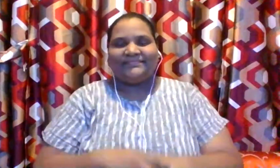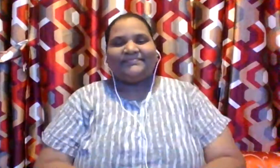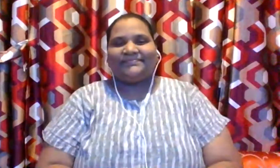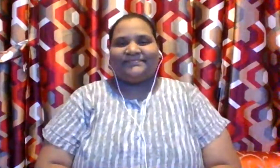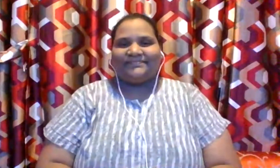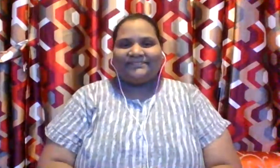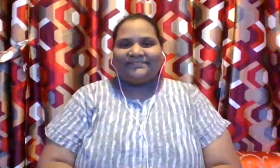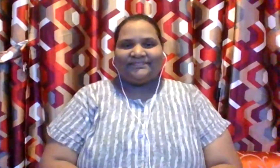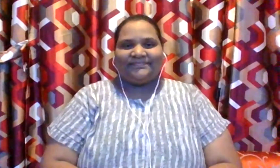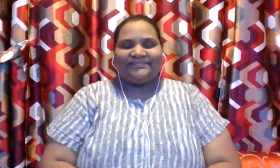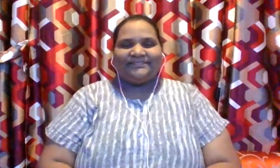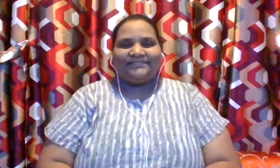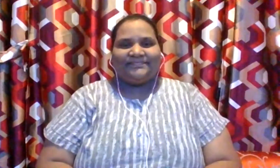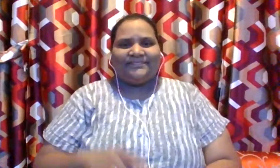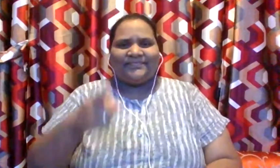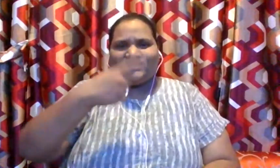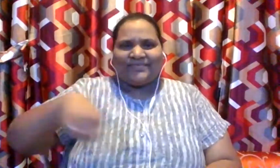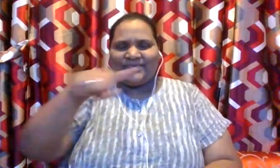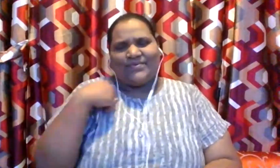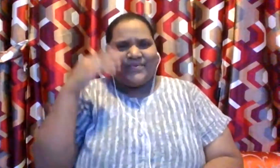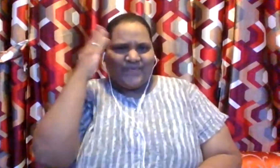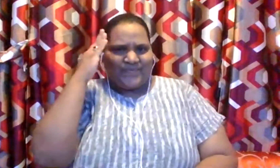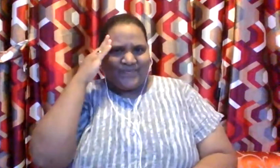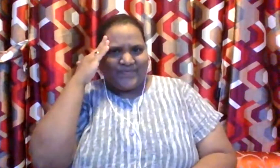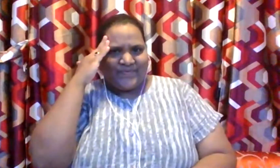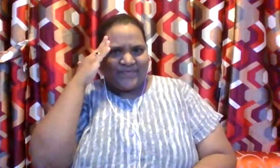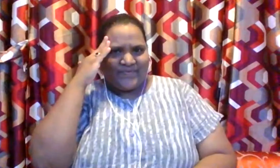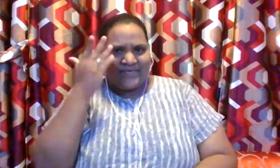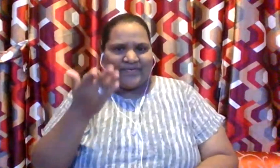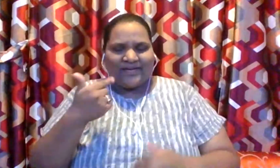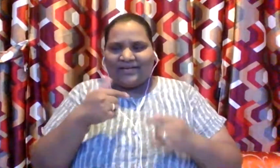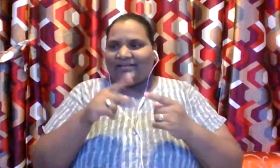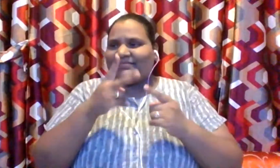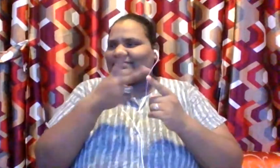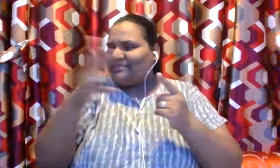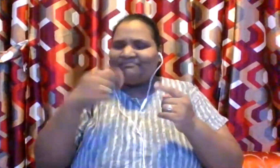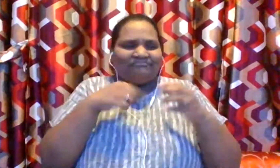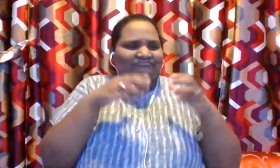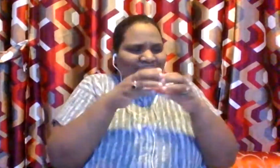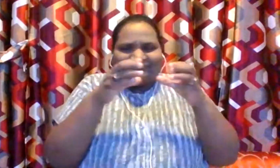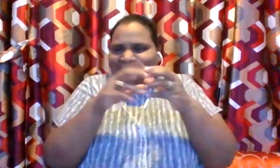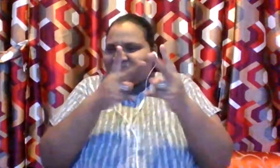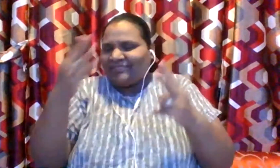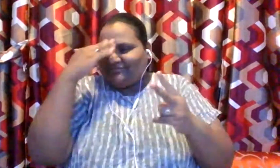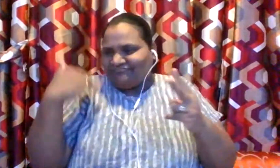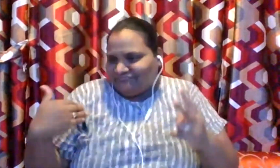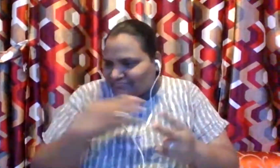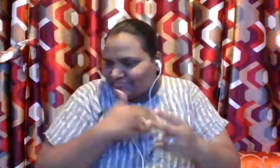So we always know that, we belong to a certain religious group, but do we actually know what is the meaning of